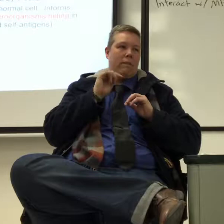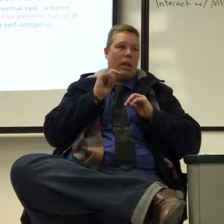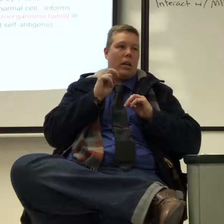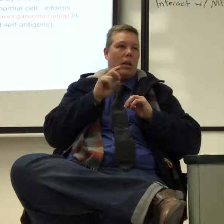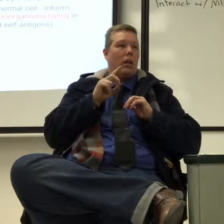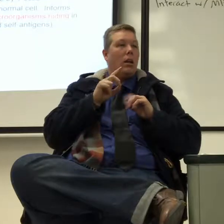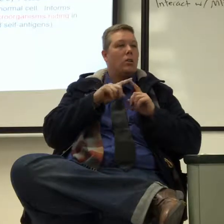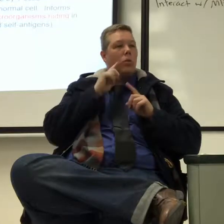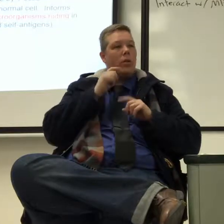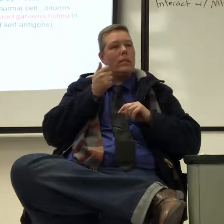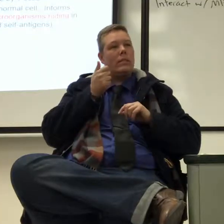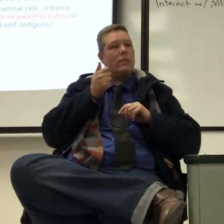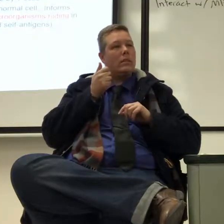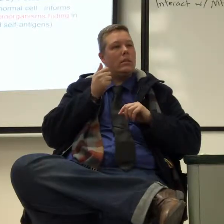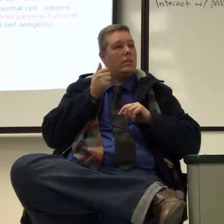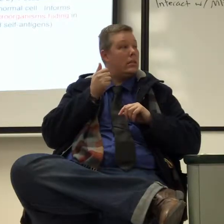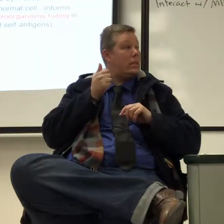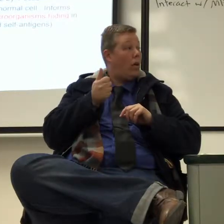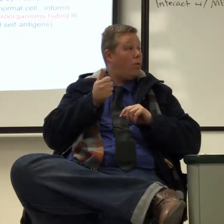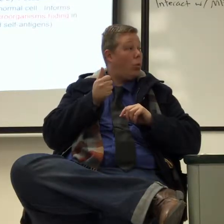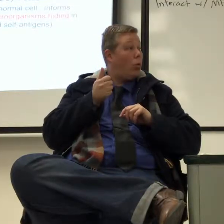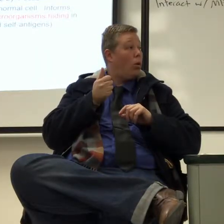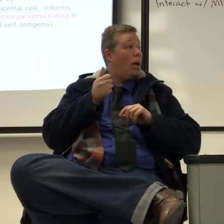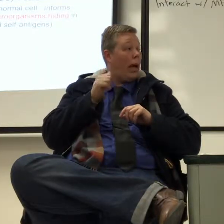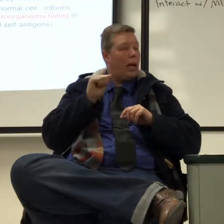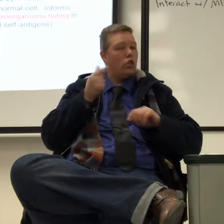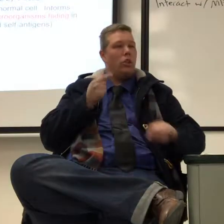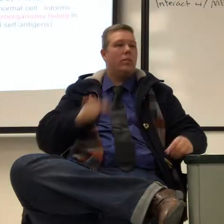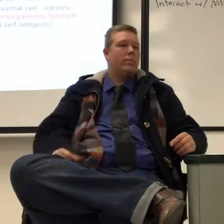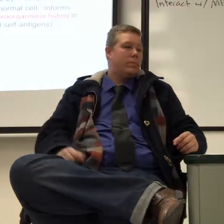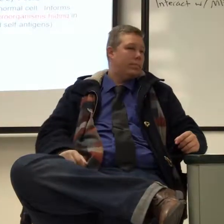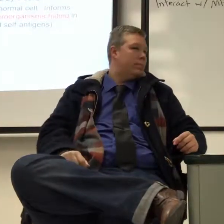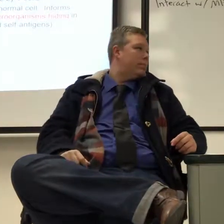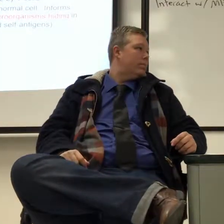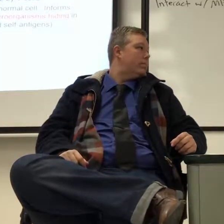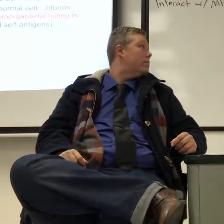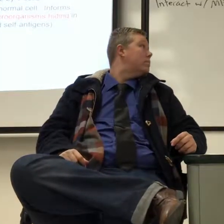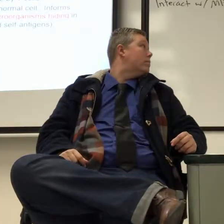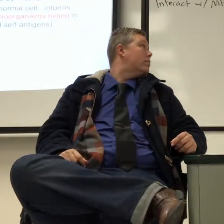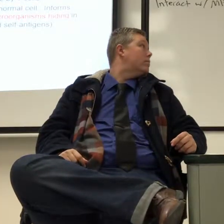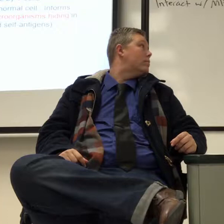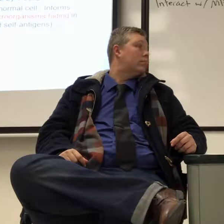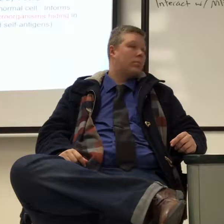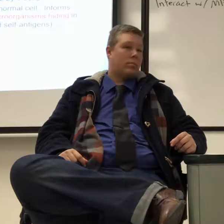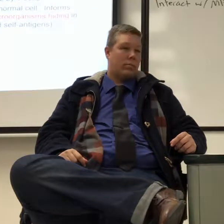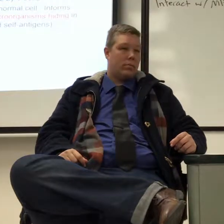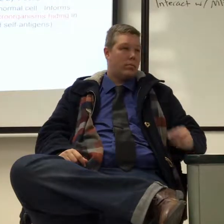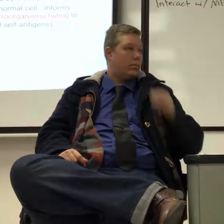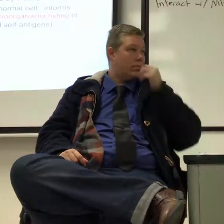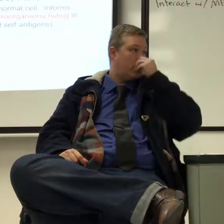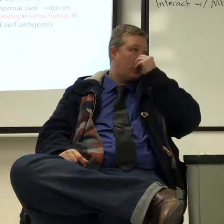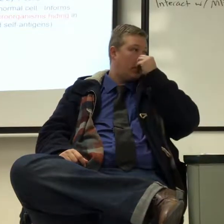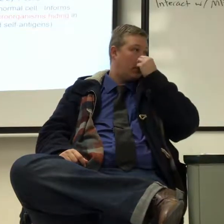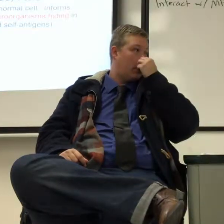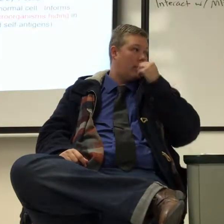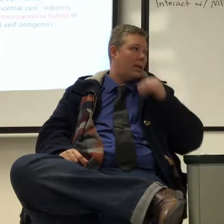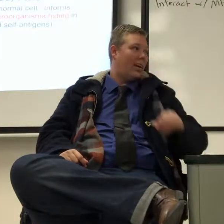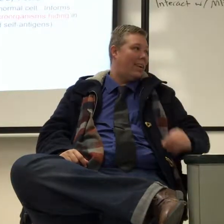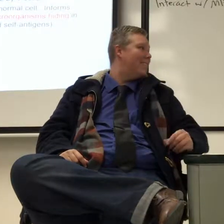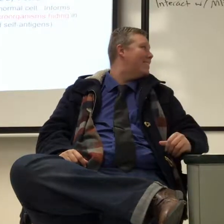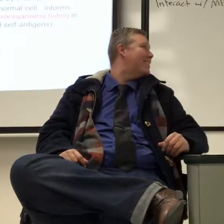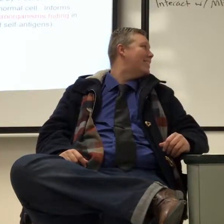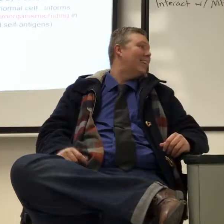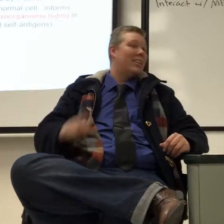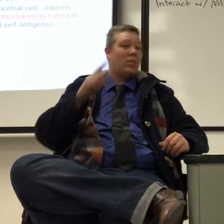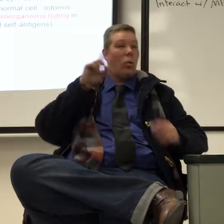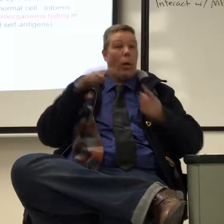you can display an endogenous AG. It could be a self-AG, so that way when your CD8 cells come on by,